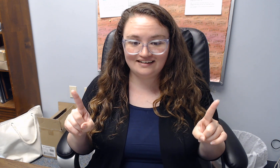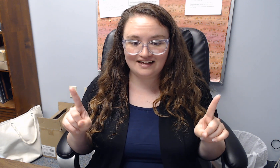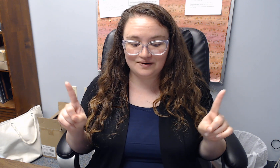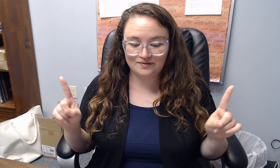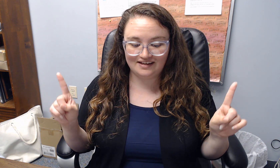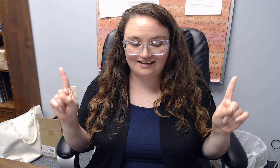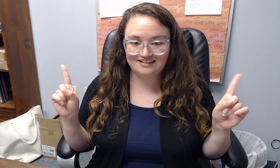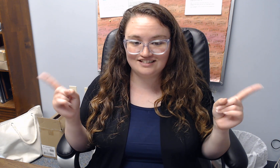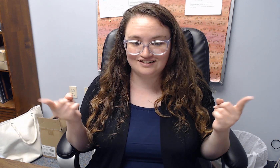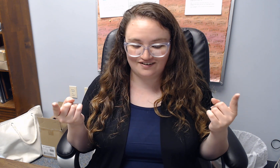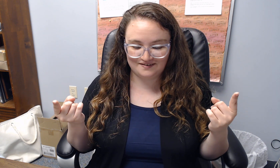and we start.